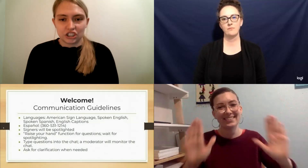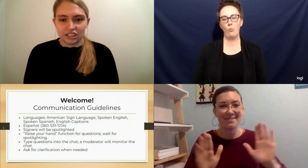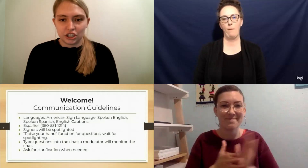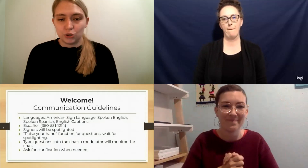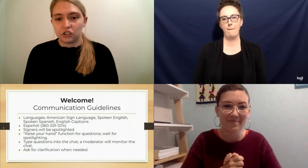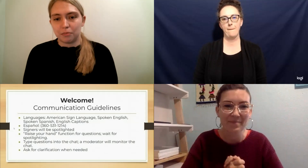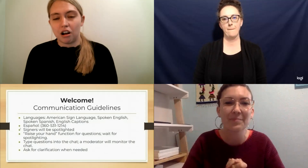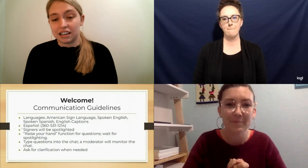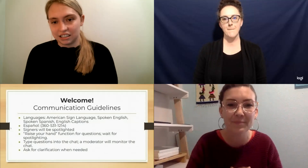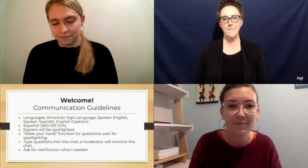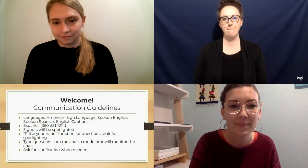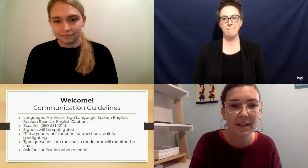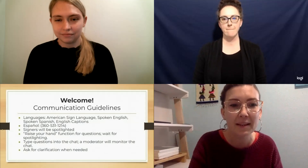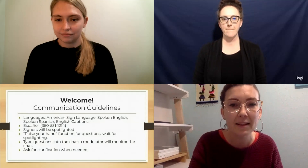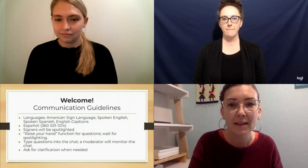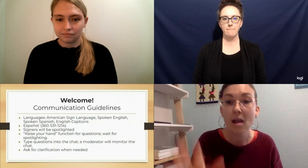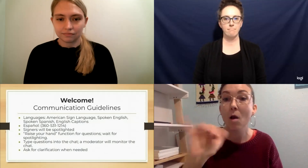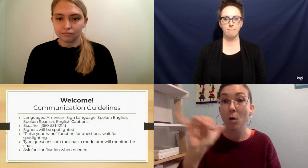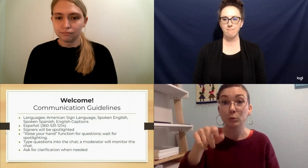of reactions to choose from. Awesome.